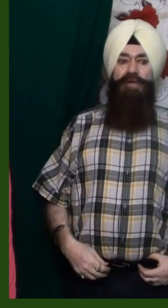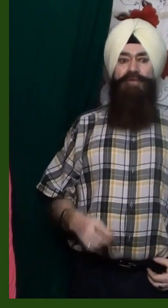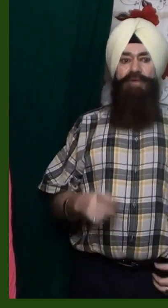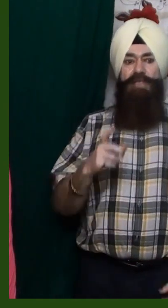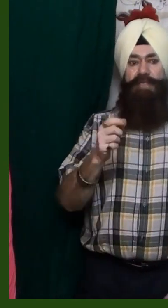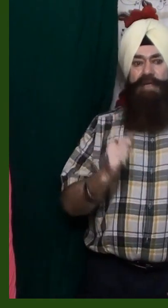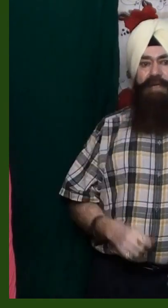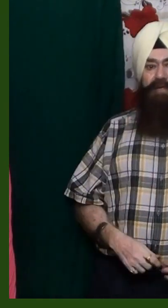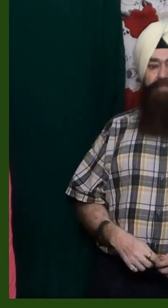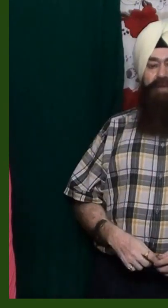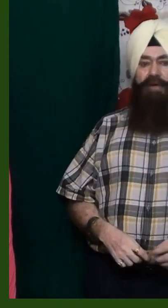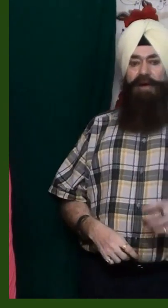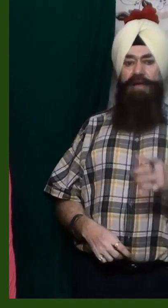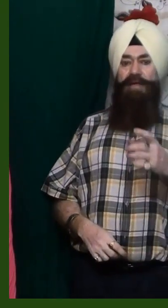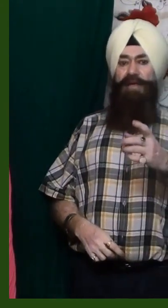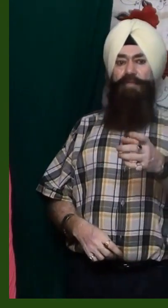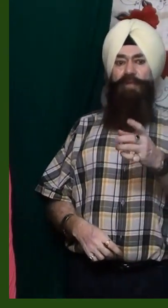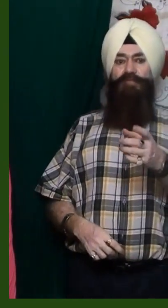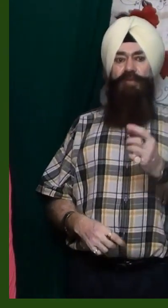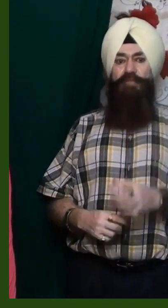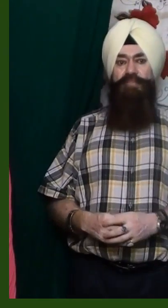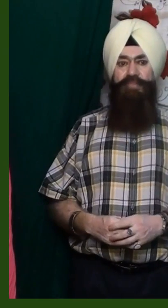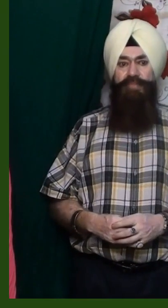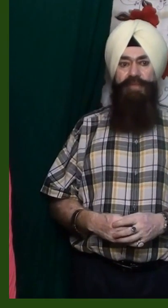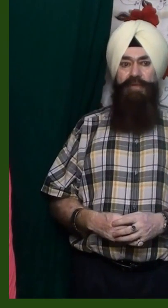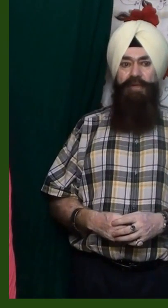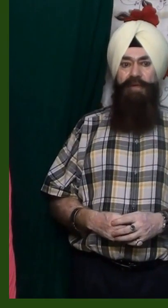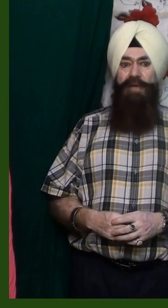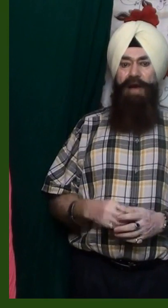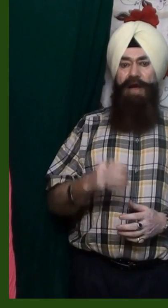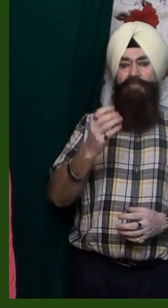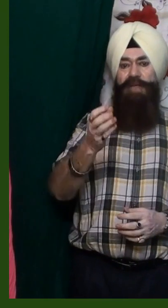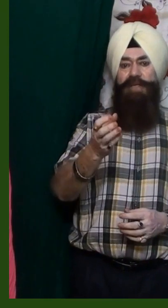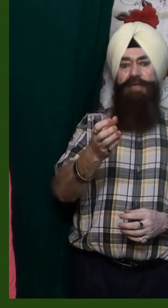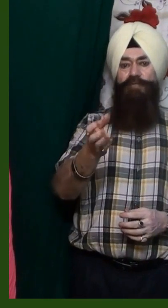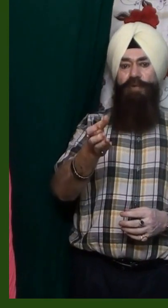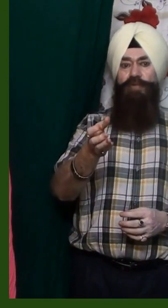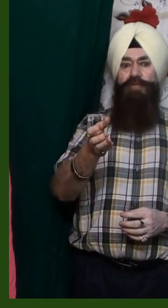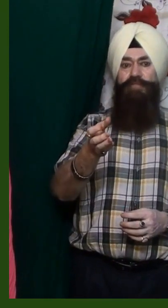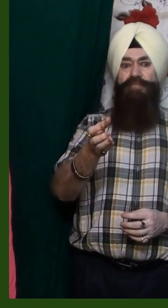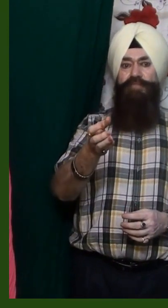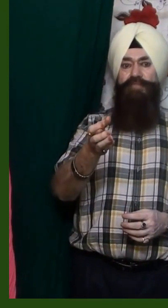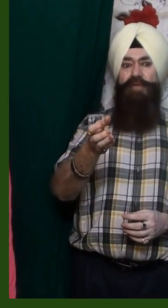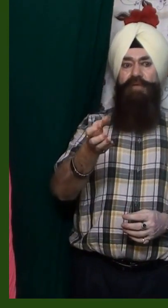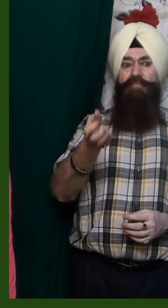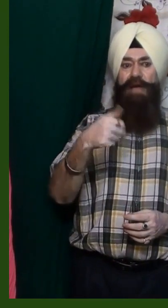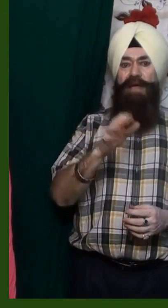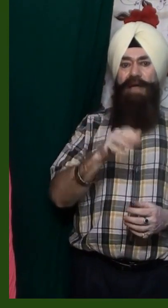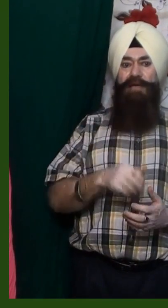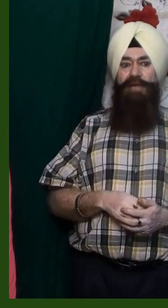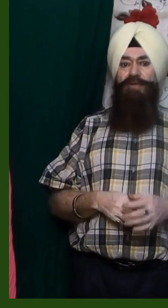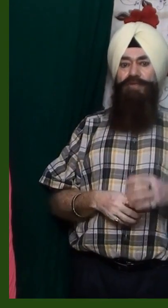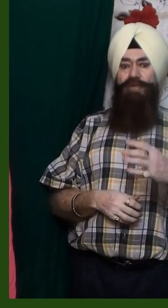Consider for example, you are standing on a railway platform and waiting for